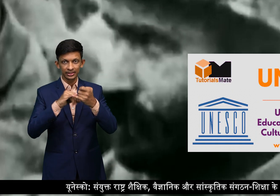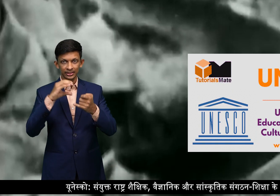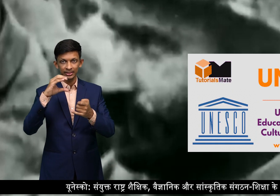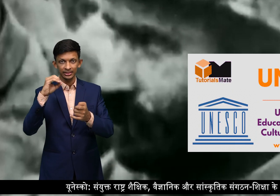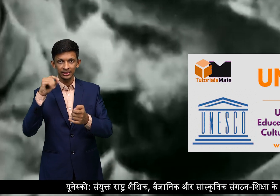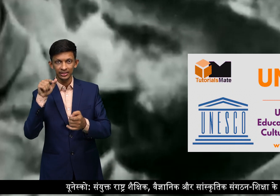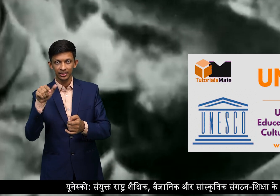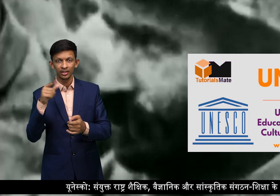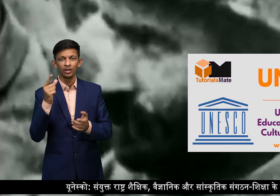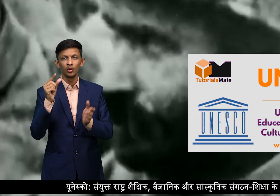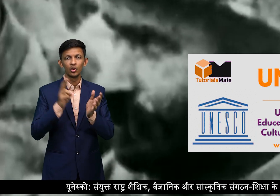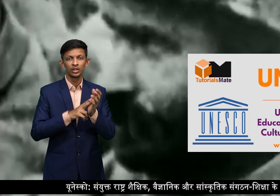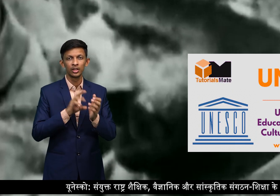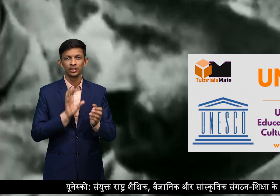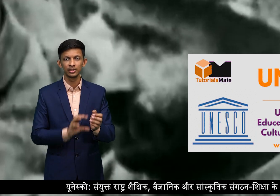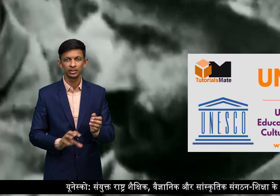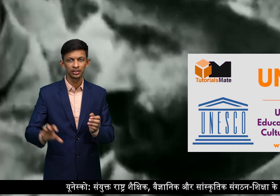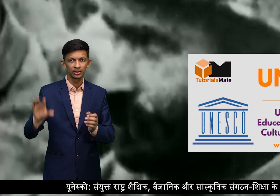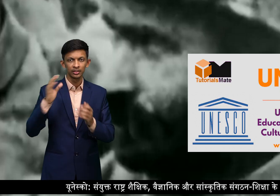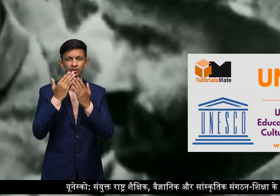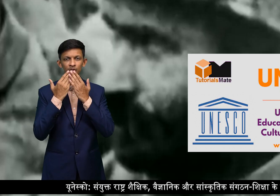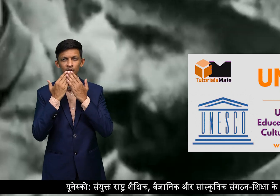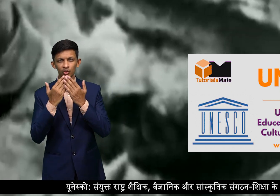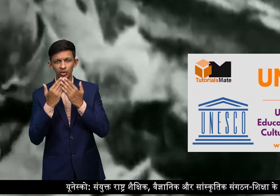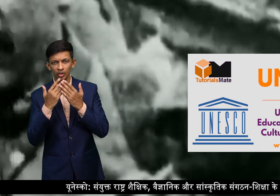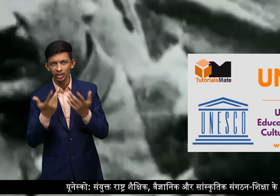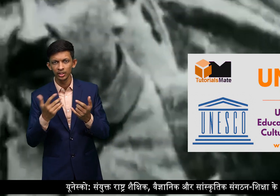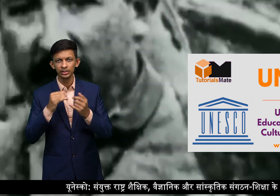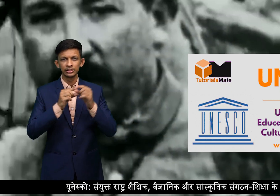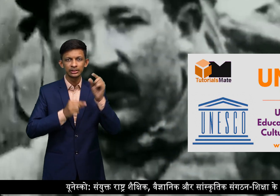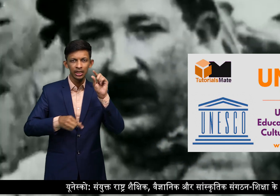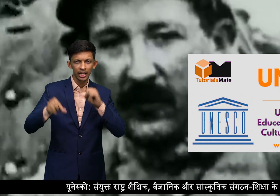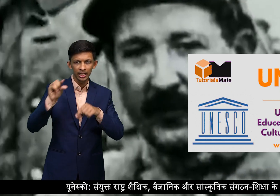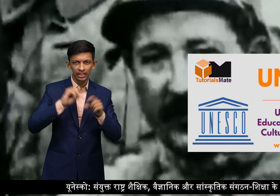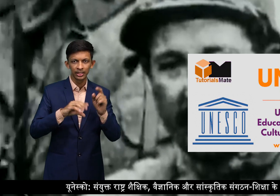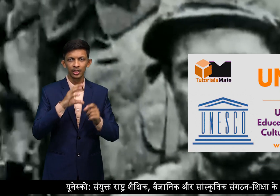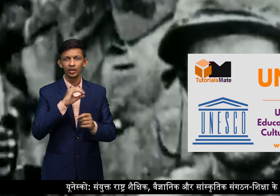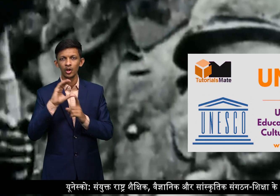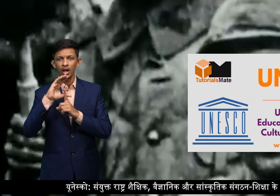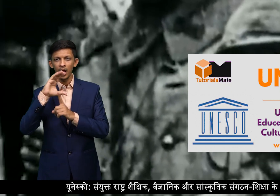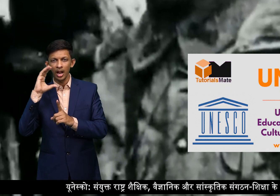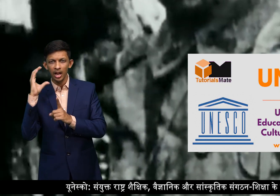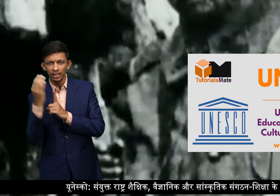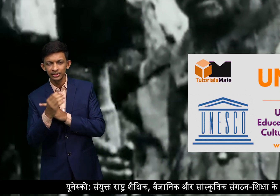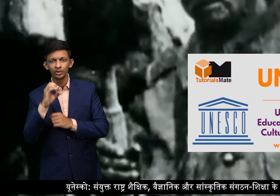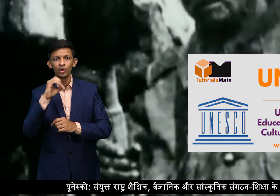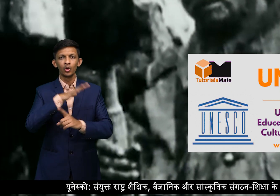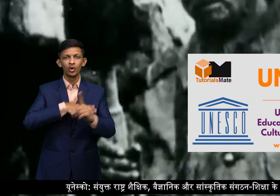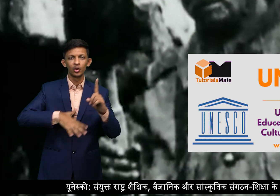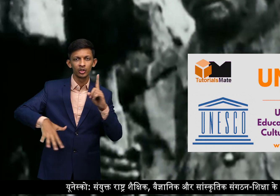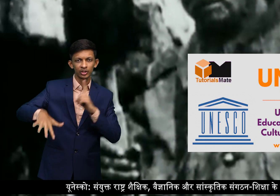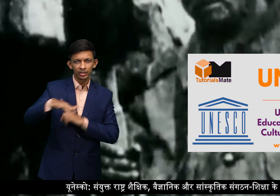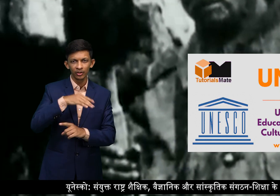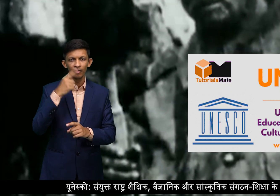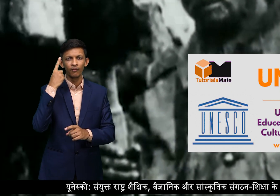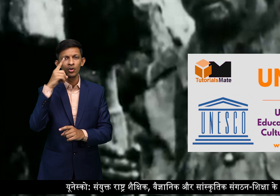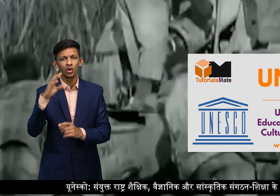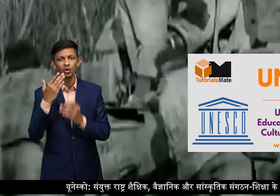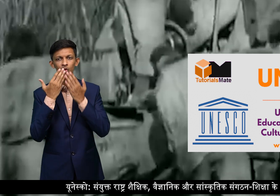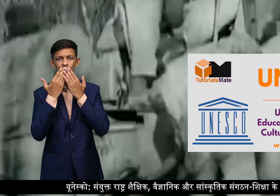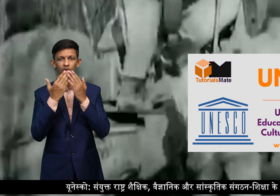UNESCO, United Nations Educational, Scientific and Cultural